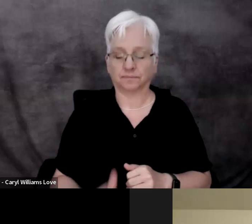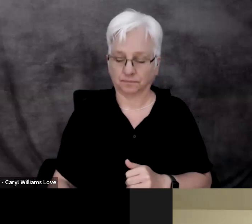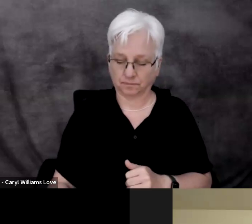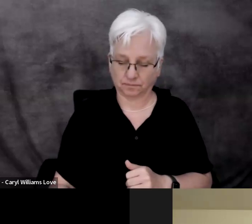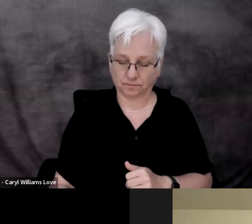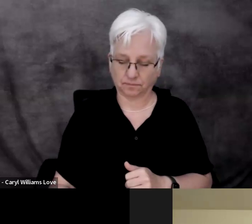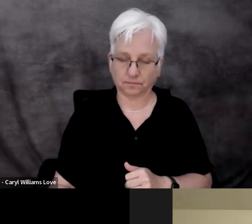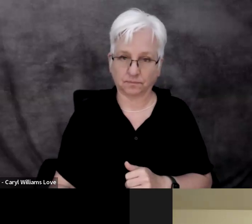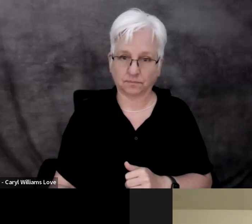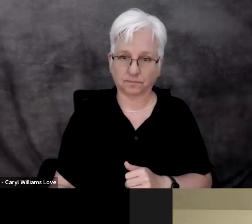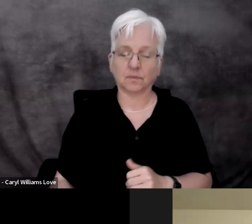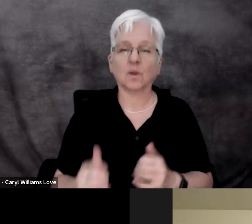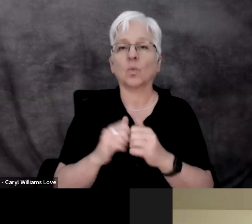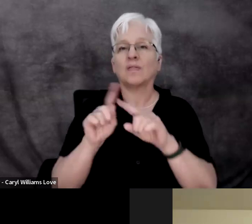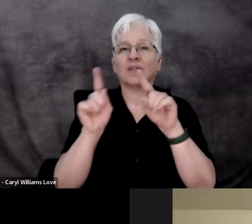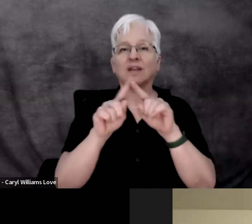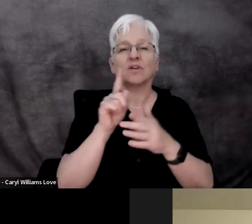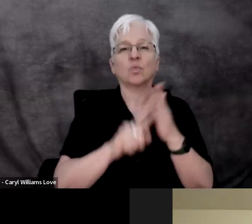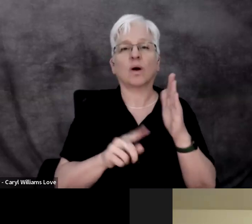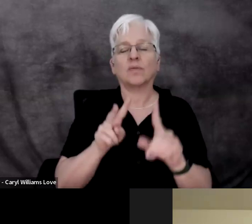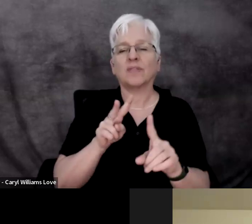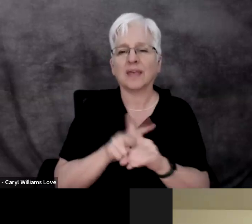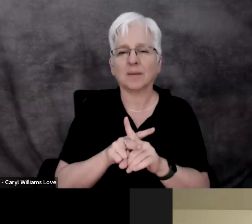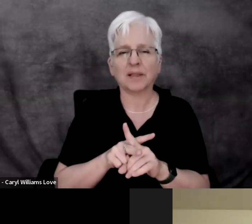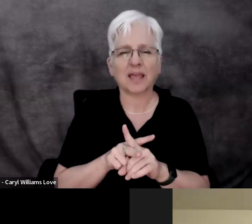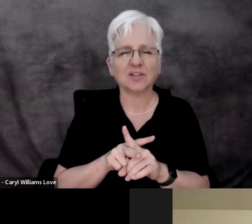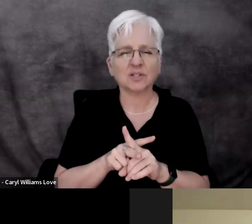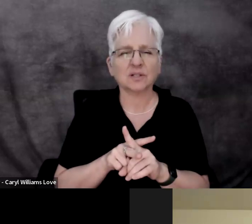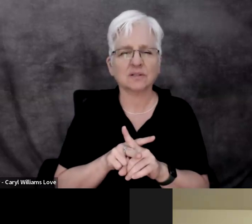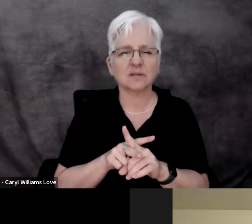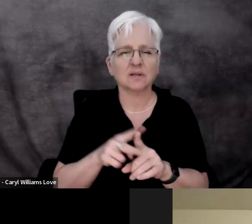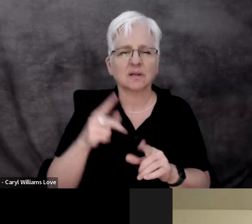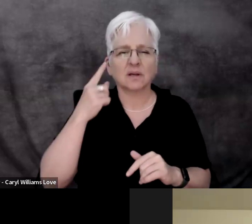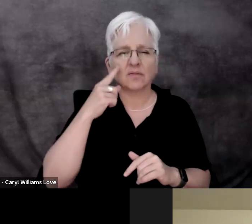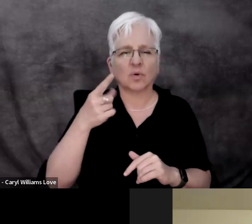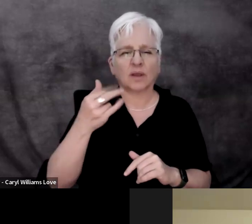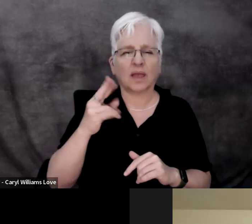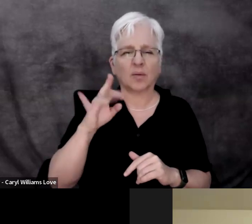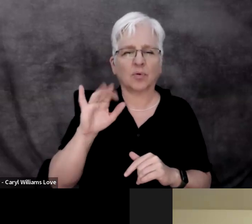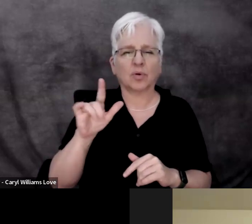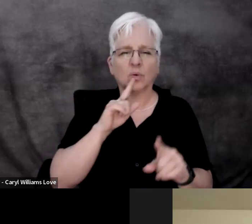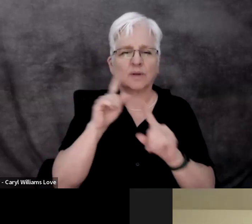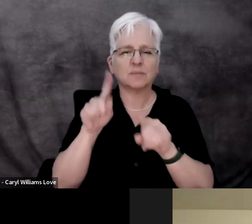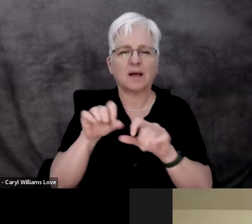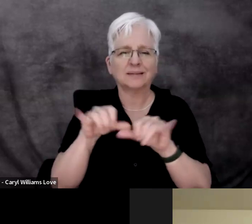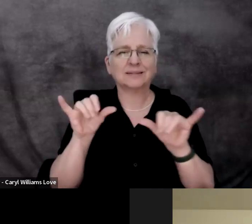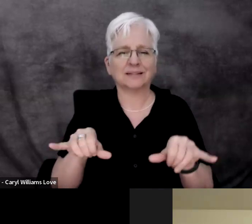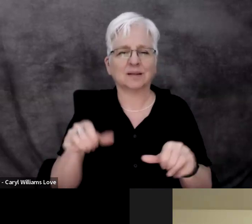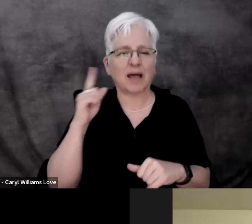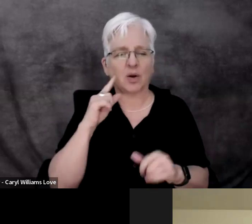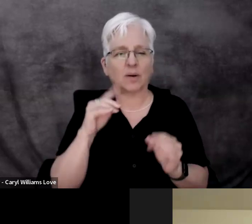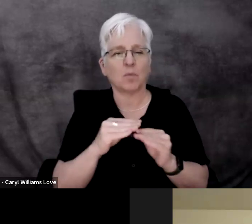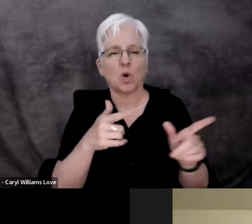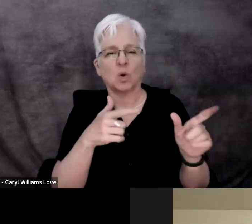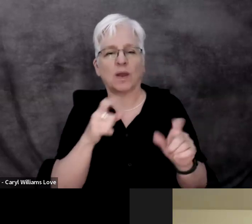Given these differences, what were the implications for behavioral crisis response systems? There was the quicker response times came up again, comes